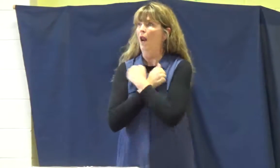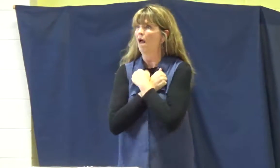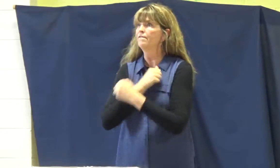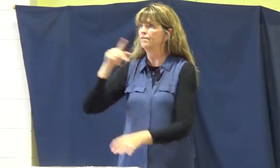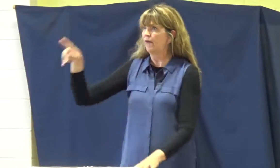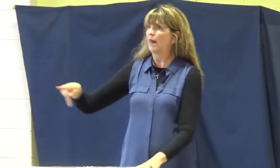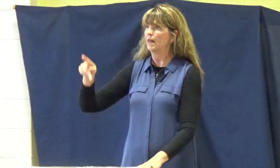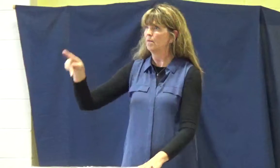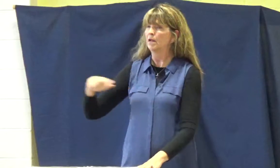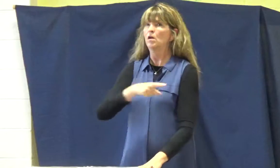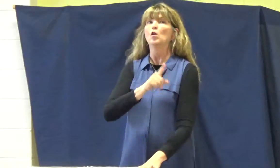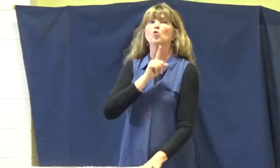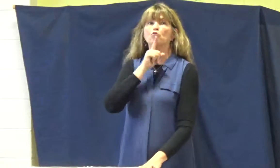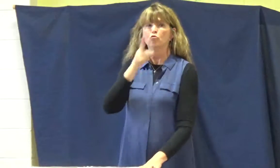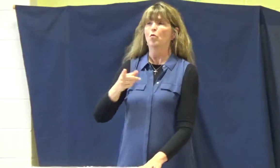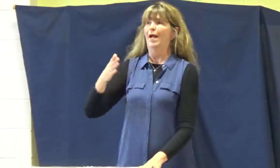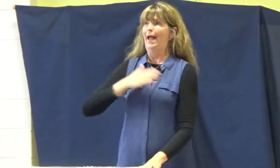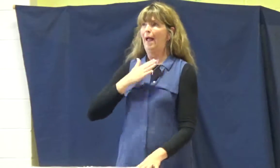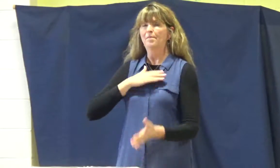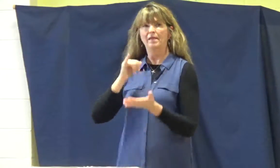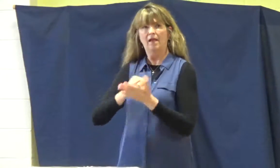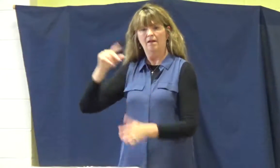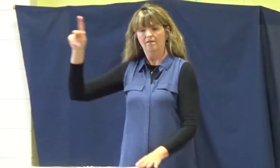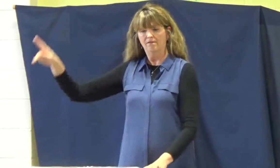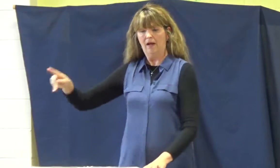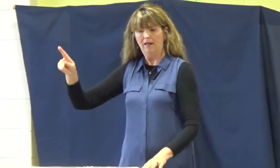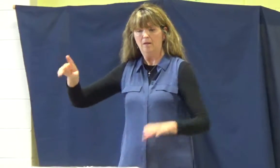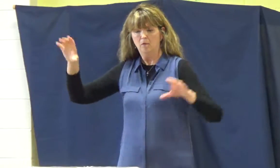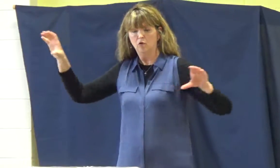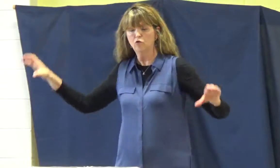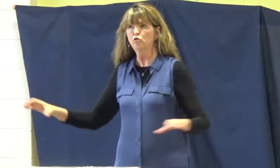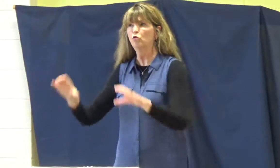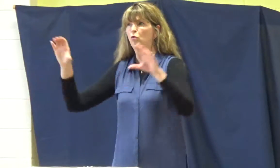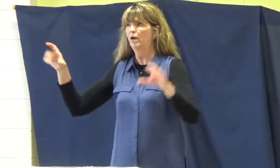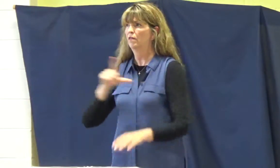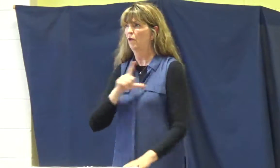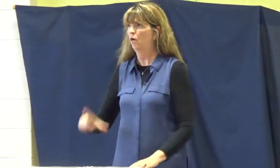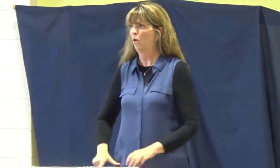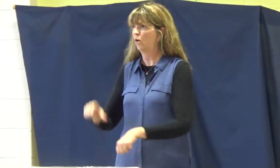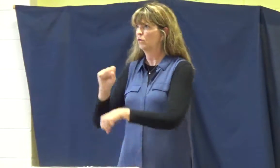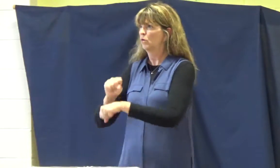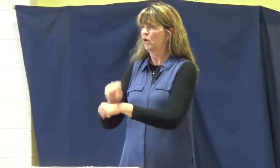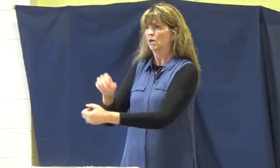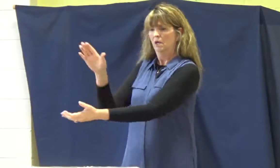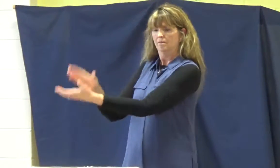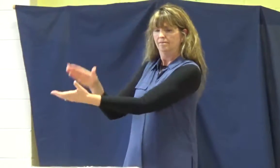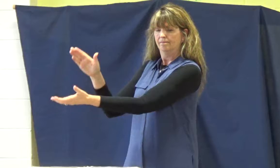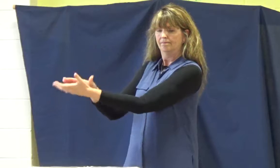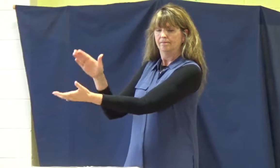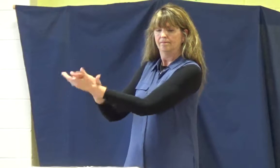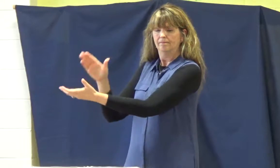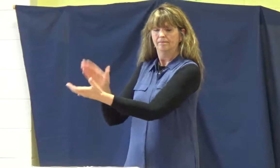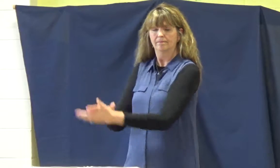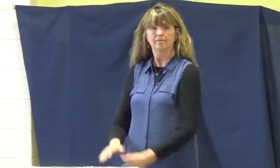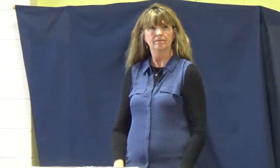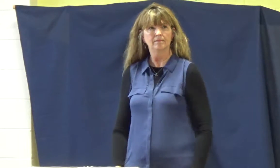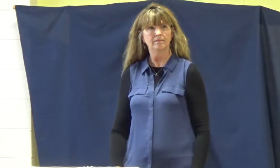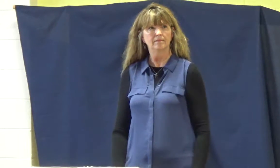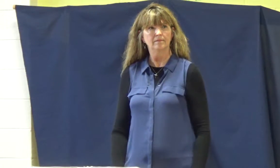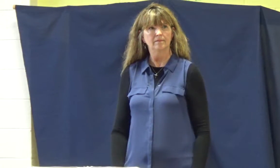Paul really does love Philemon and is very thankful for him and for all that he's done for the Lord and for the